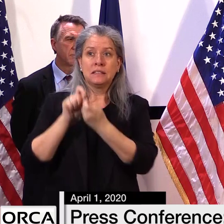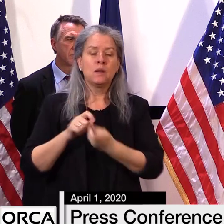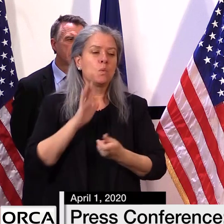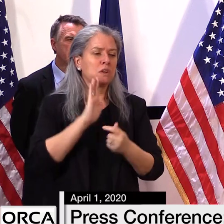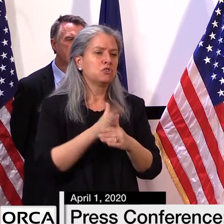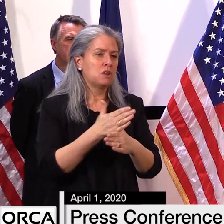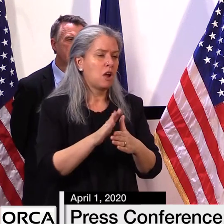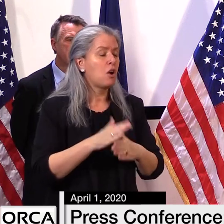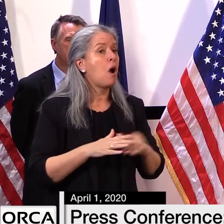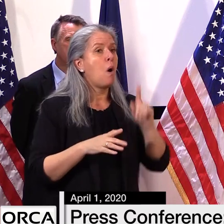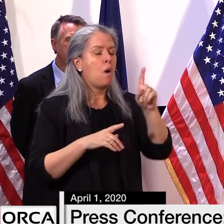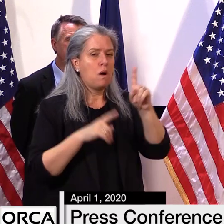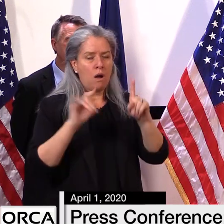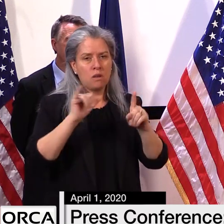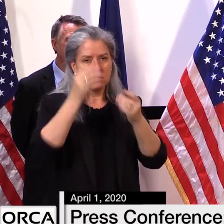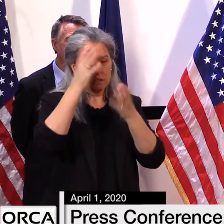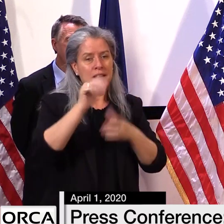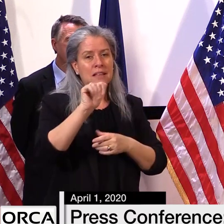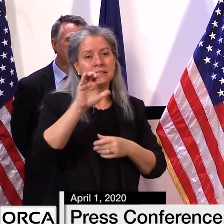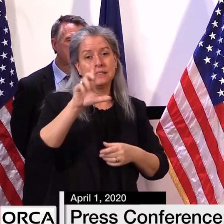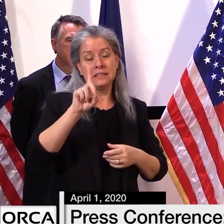Yeah, just to mention as well, if you go to the